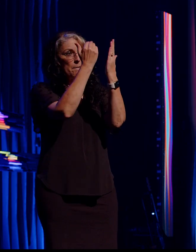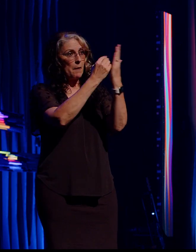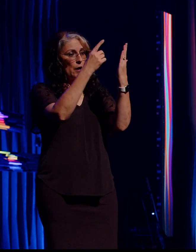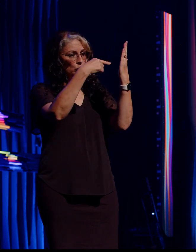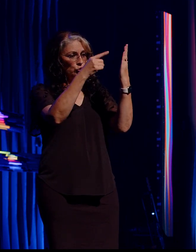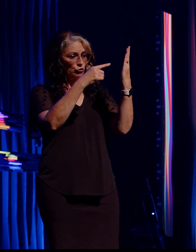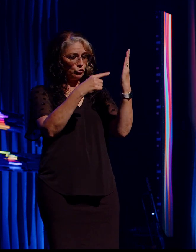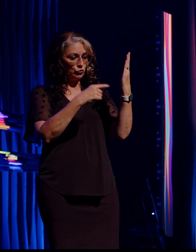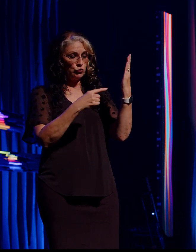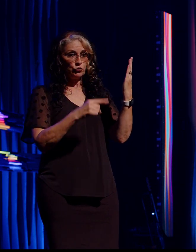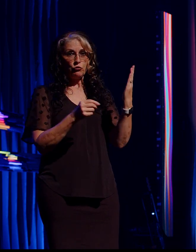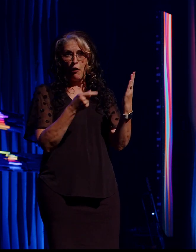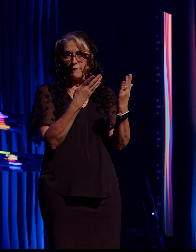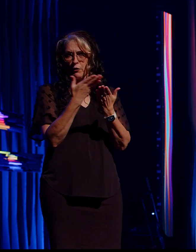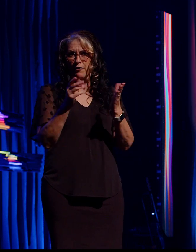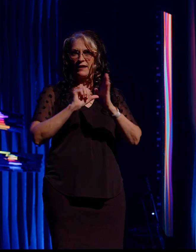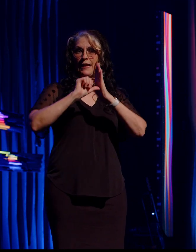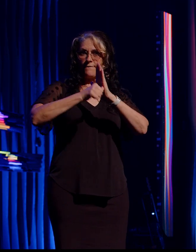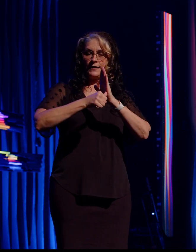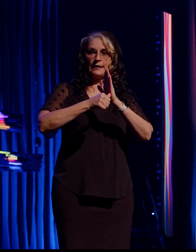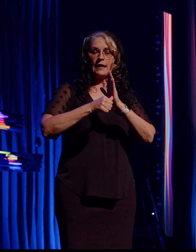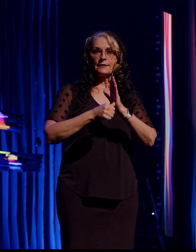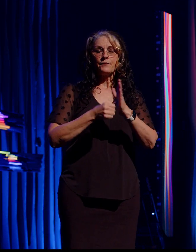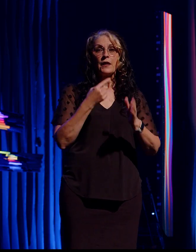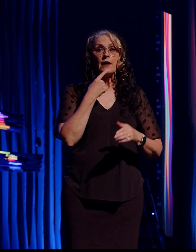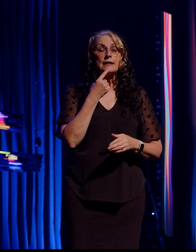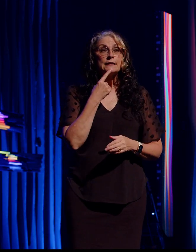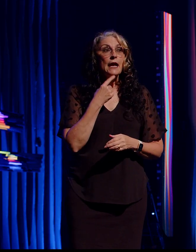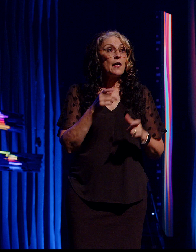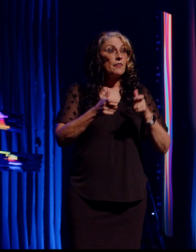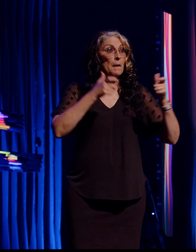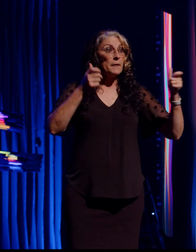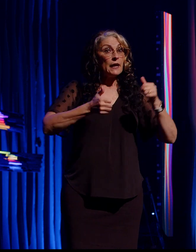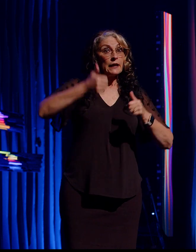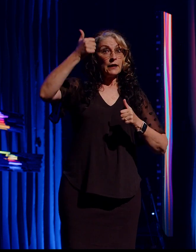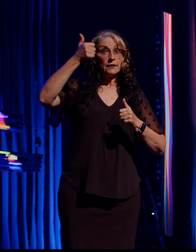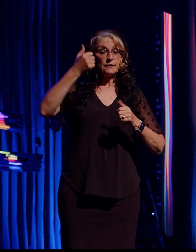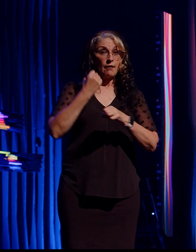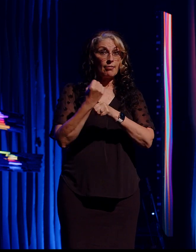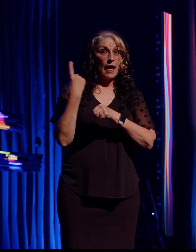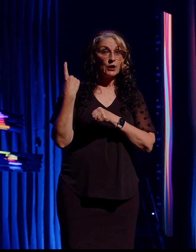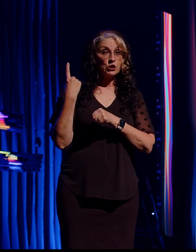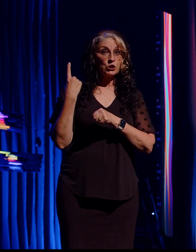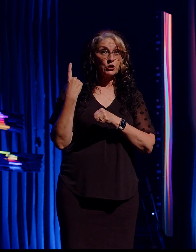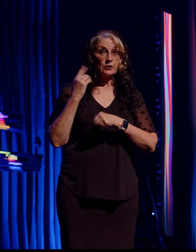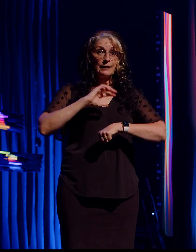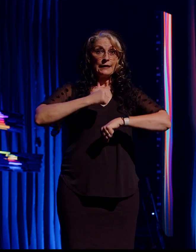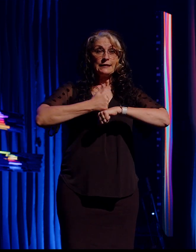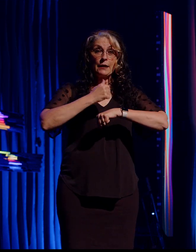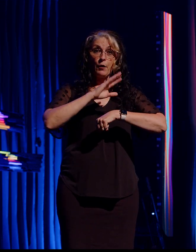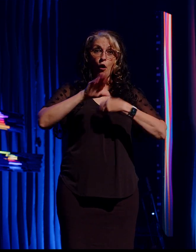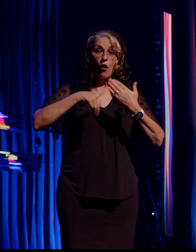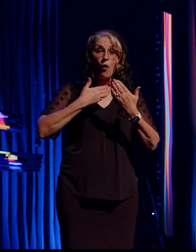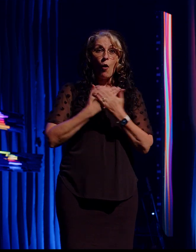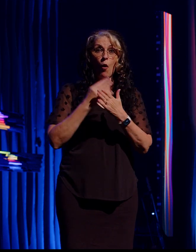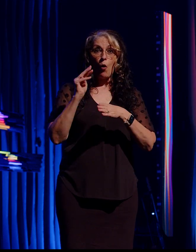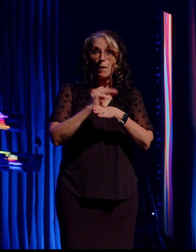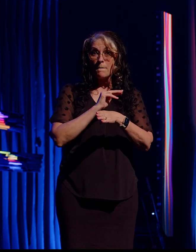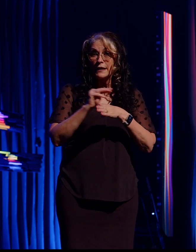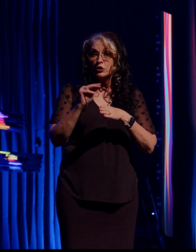out a couple of the things that we were able to do as a church. Really, if I were to say the biggest thing that we did this last year was form an entire ministry